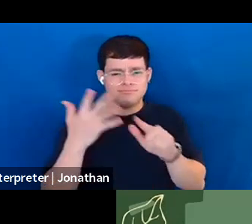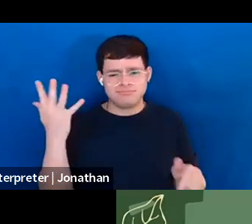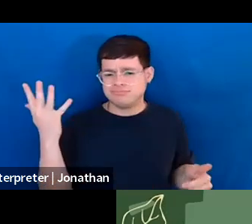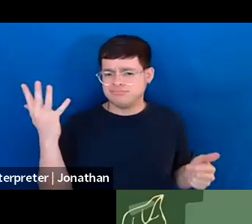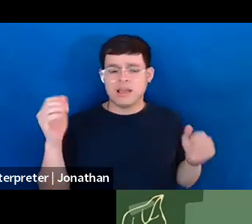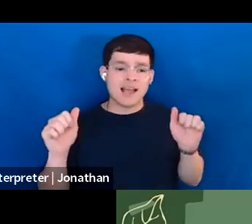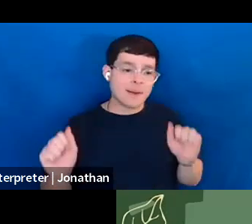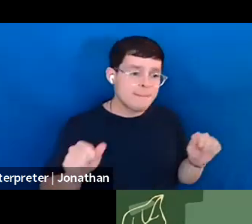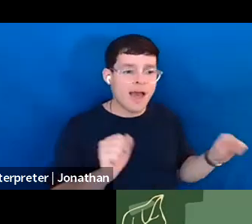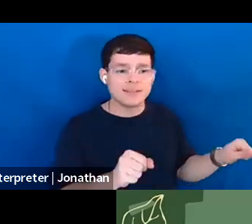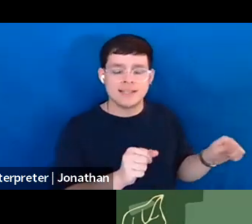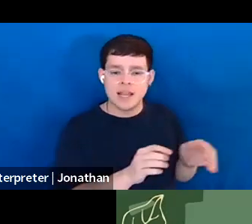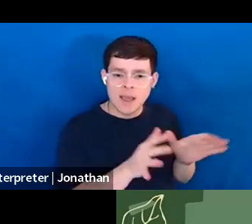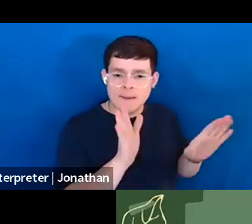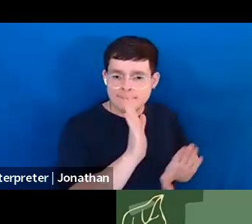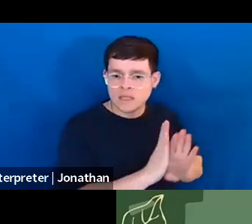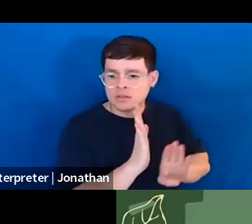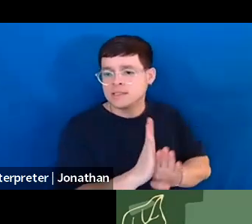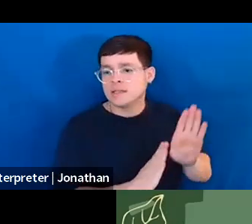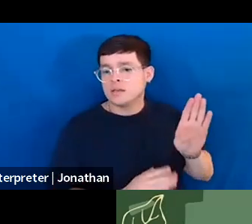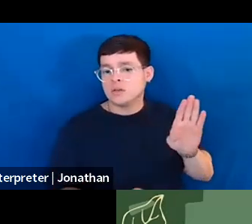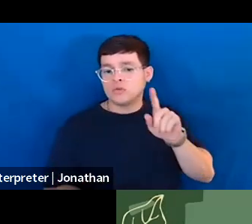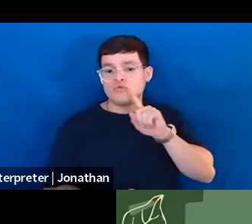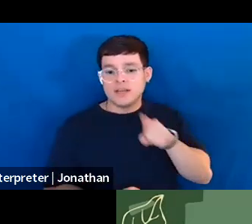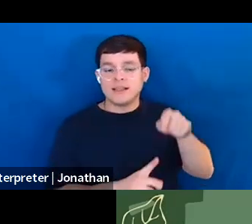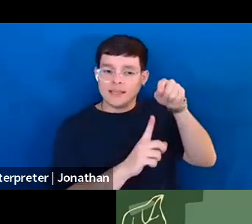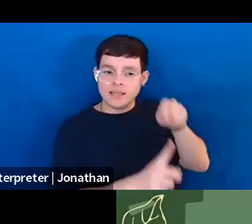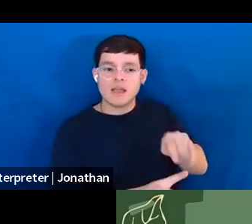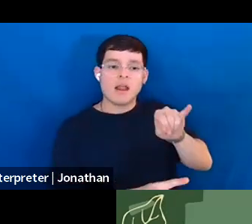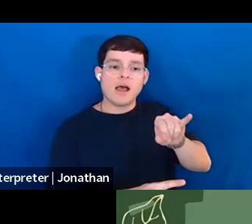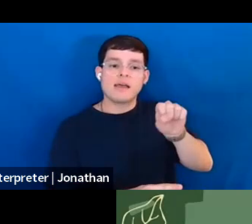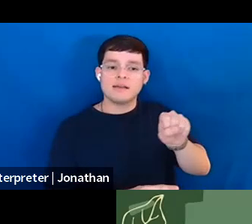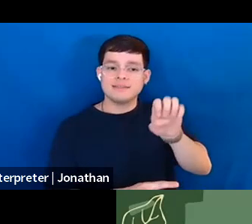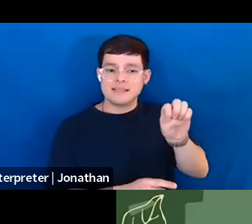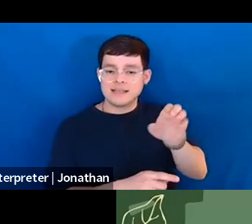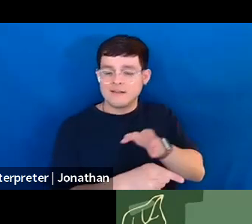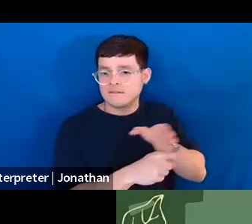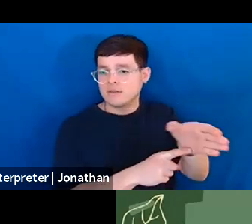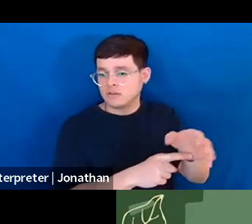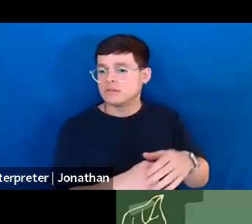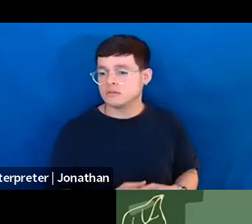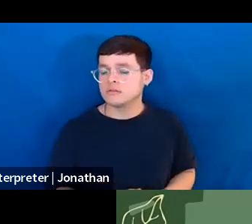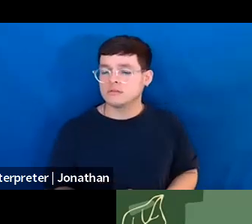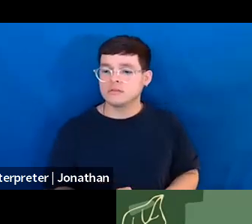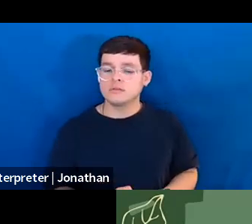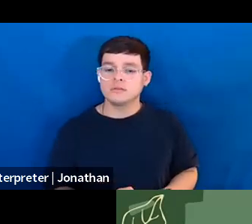capacity building, essentially, in the ISE field. So